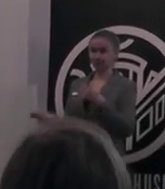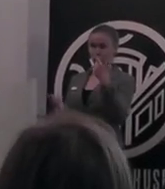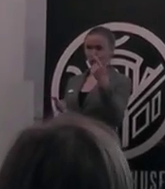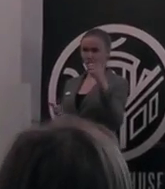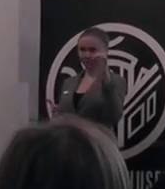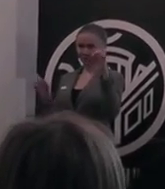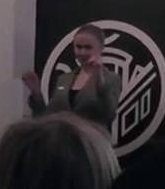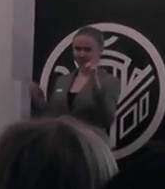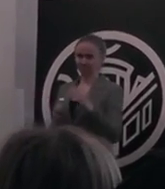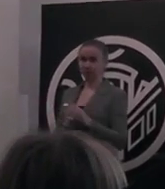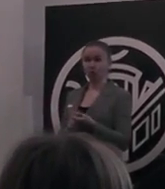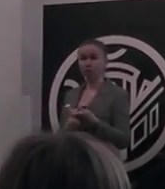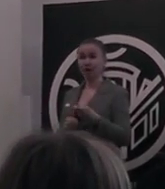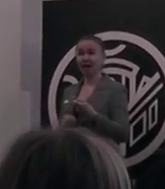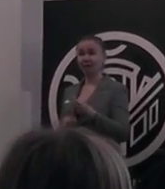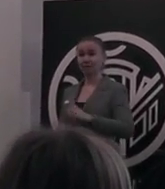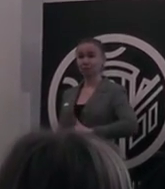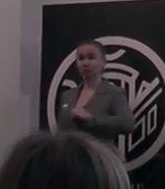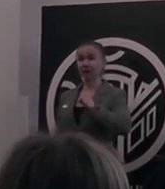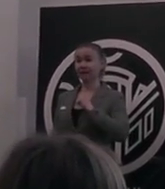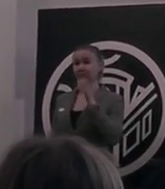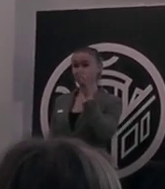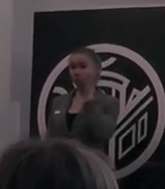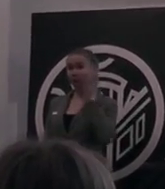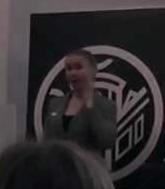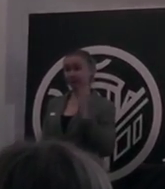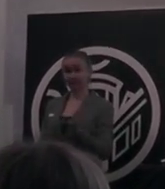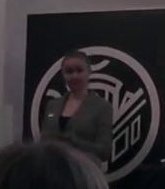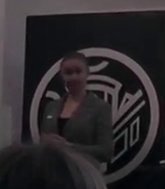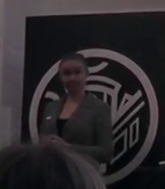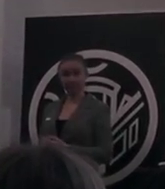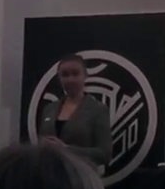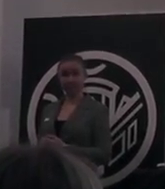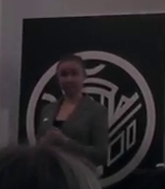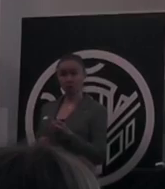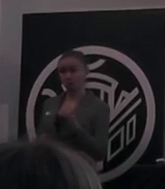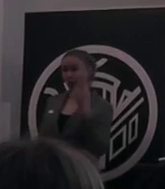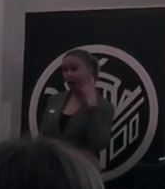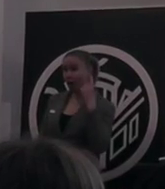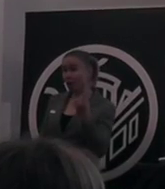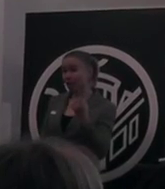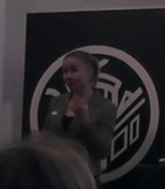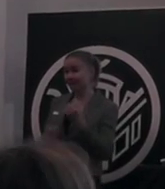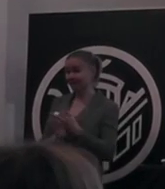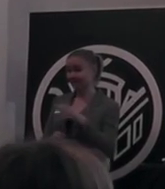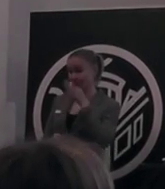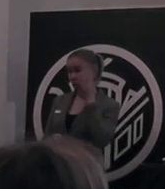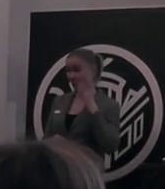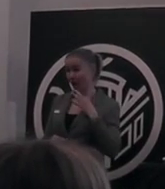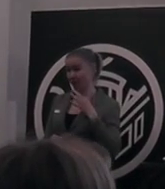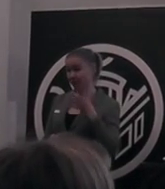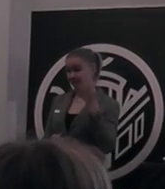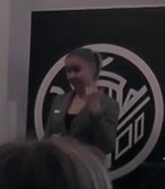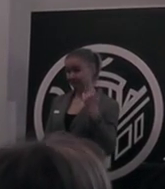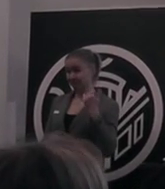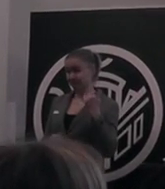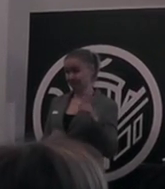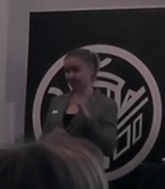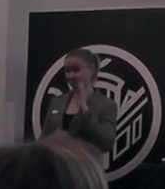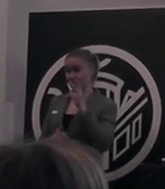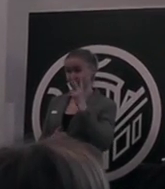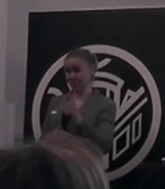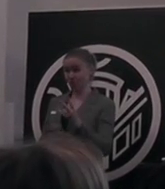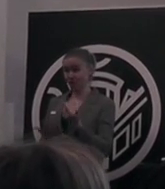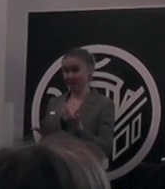Has anyone here been to a Pride in Hungary? Has anyone heard about what's happening in Hungary from a governmental